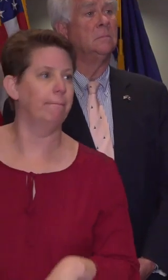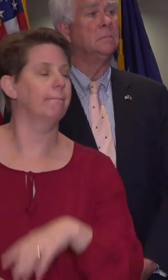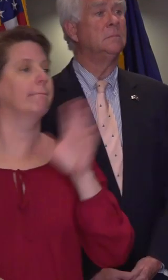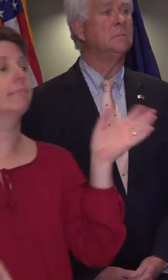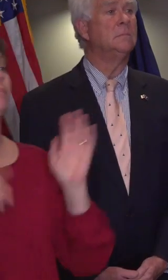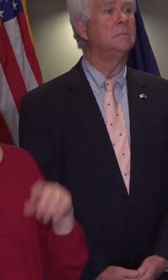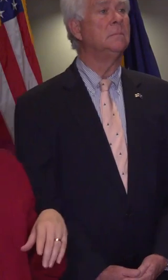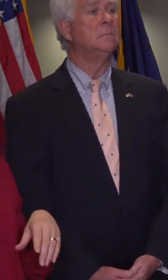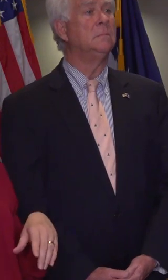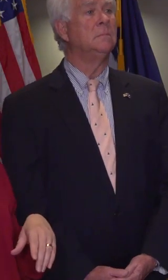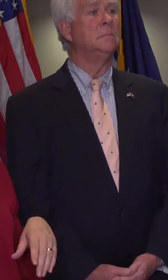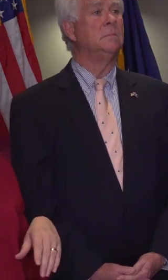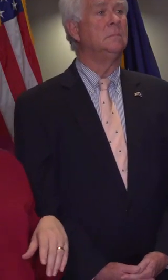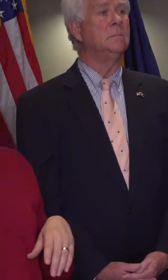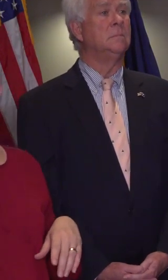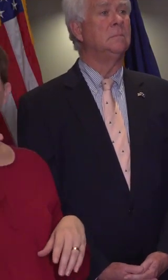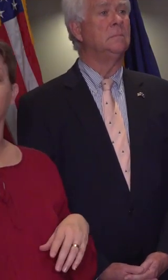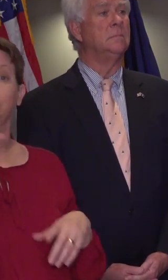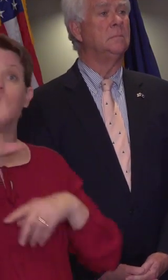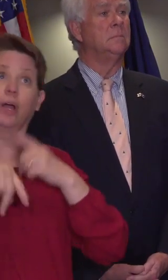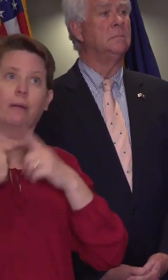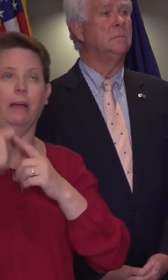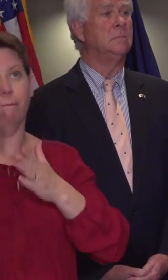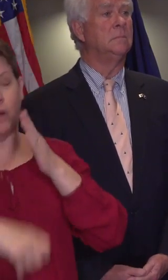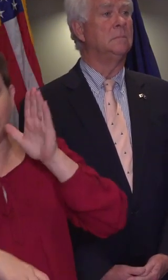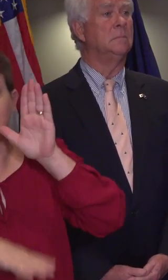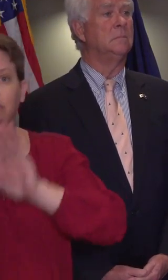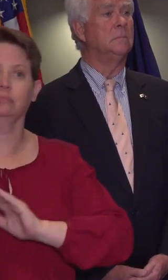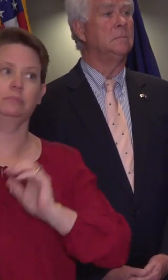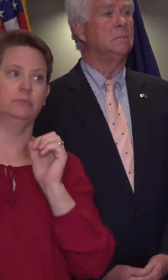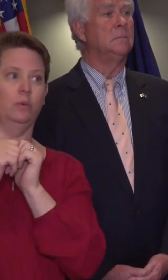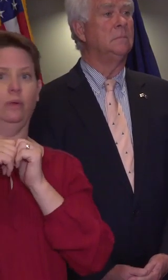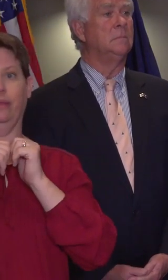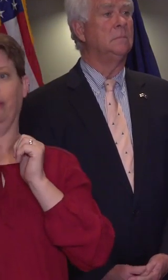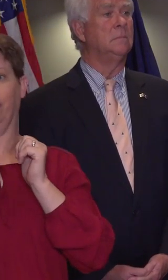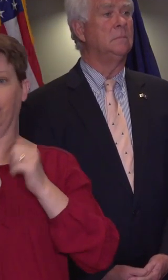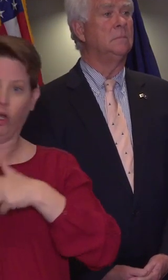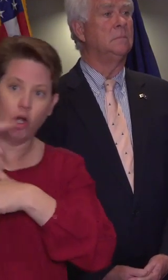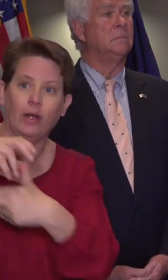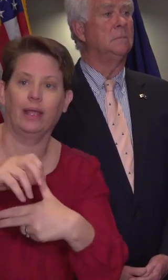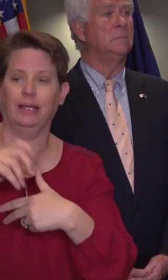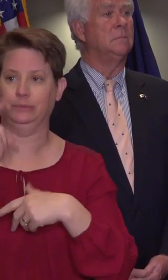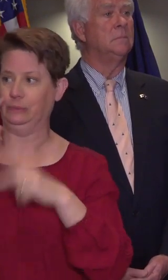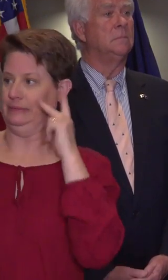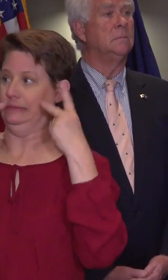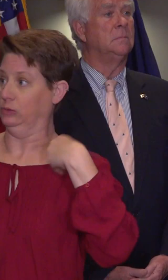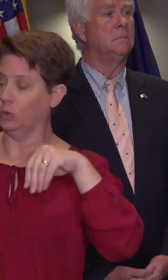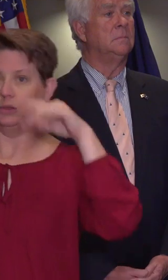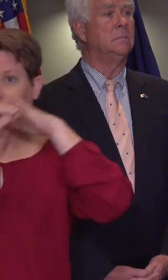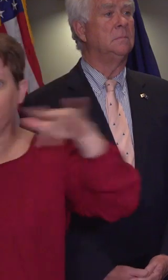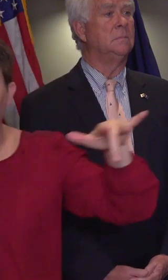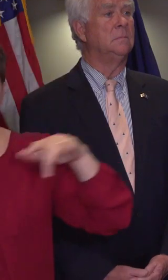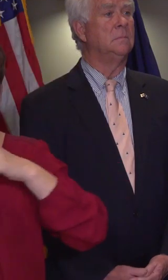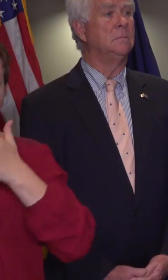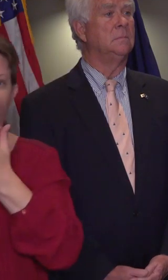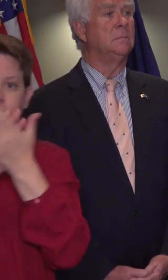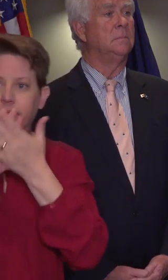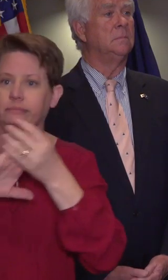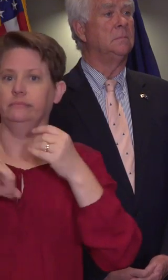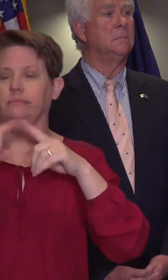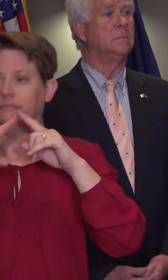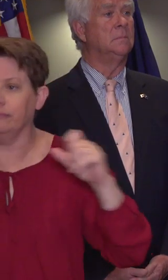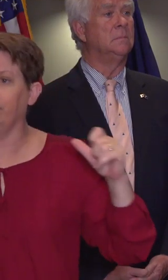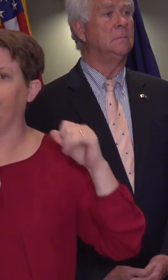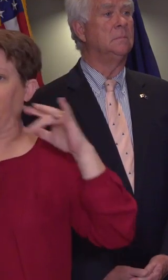talk about price gouging with hurricanes. We've seen vanity store shelves with hand sanitizer, clean wipes, things like that. Any